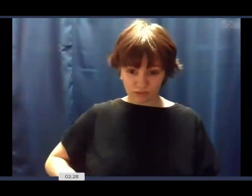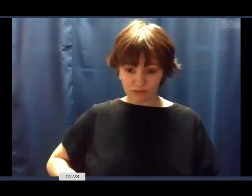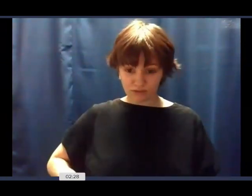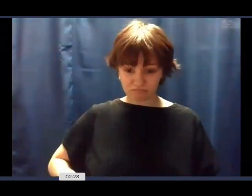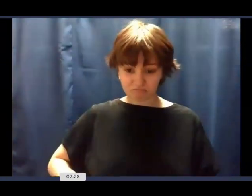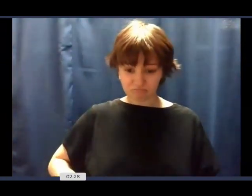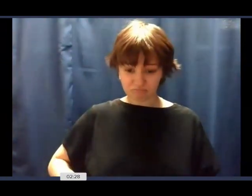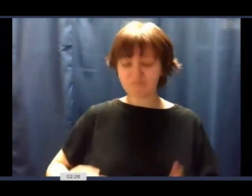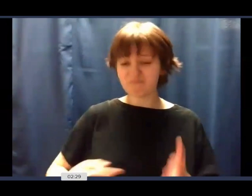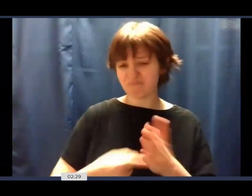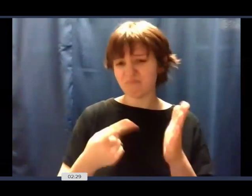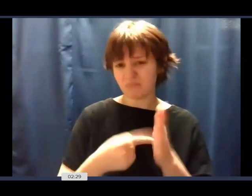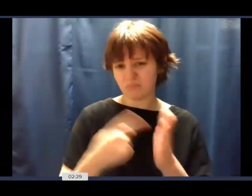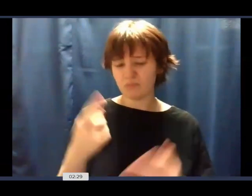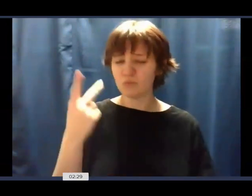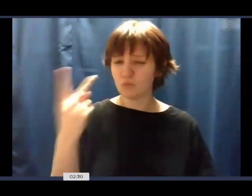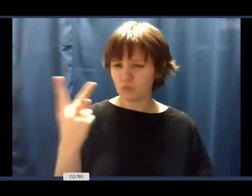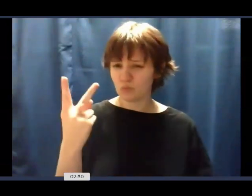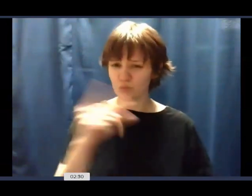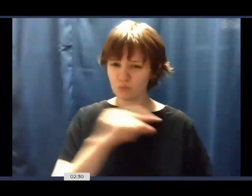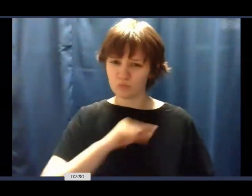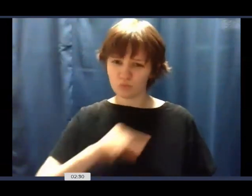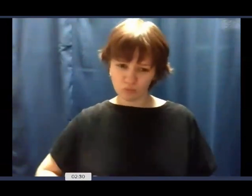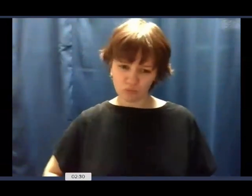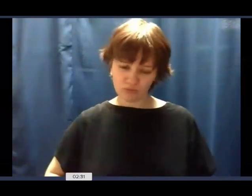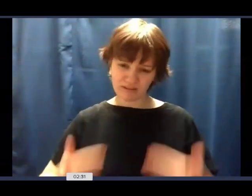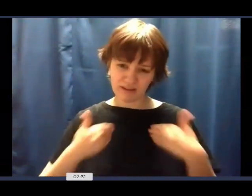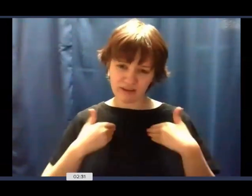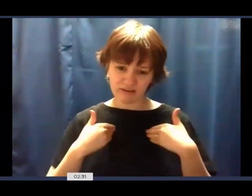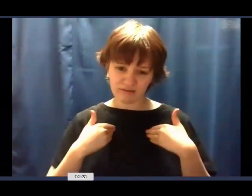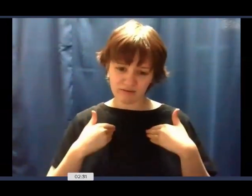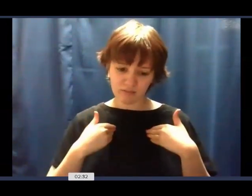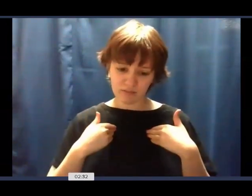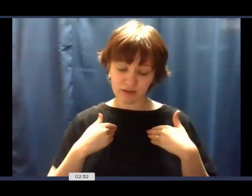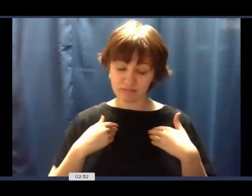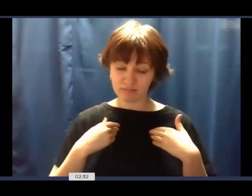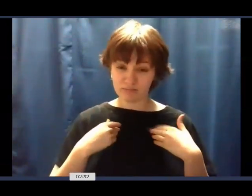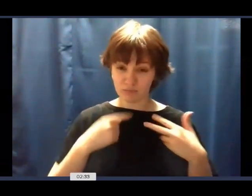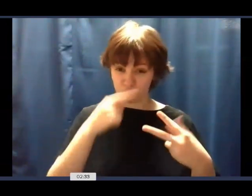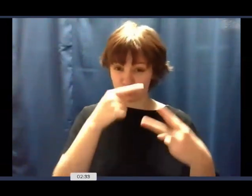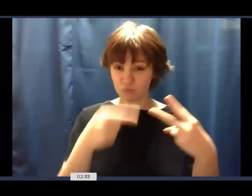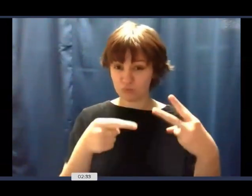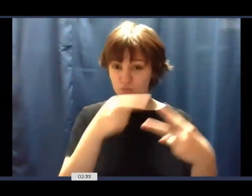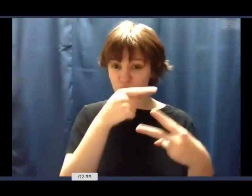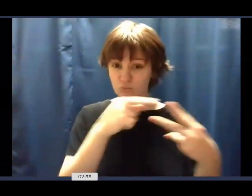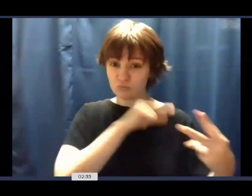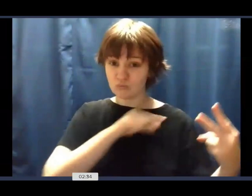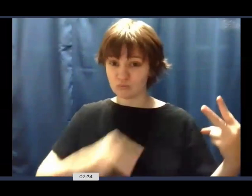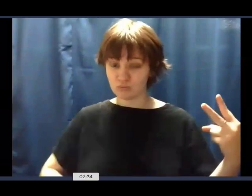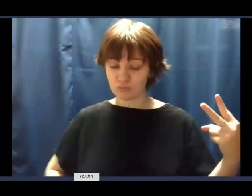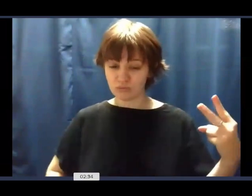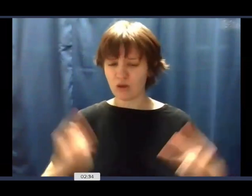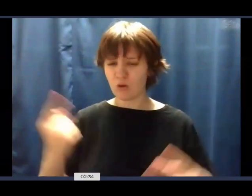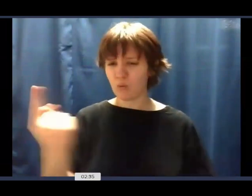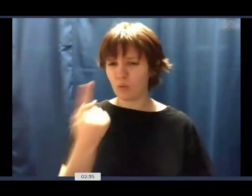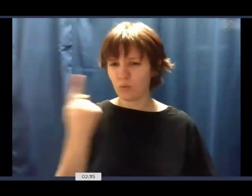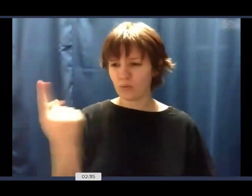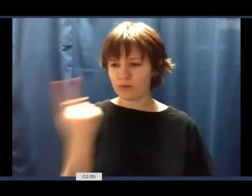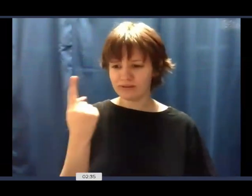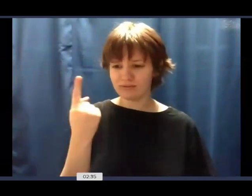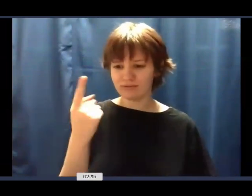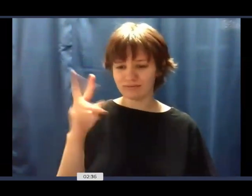other. All the ants that you ever see walking around are all females. You never see a male.